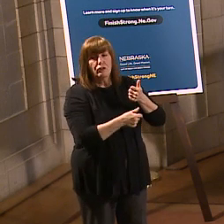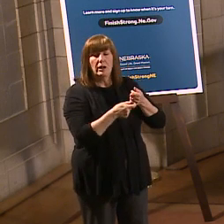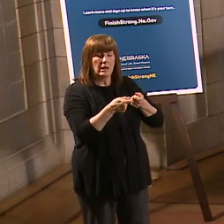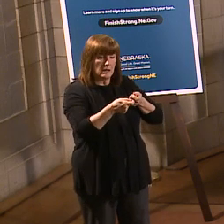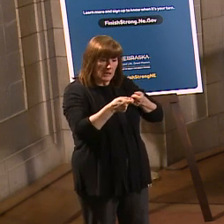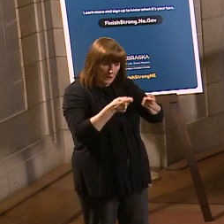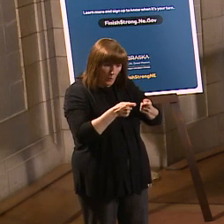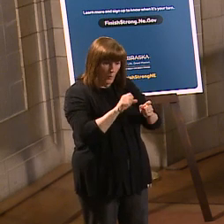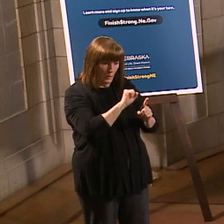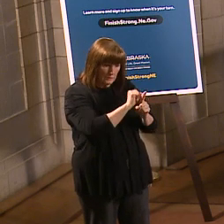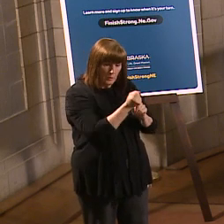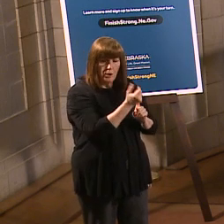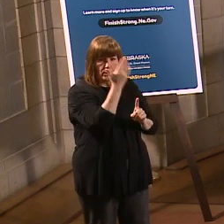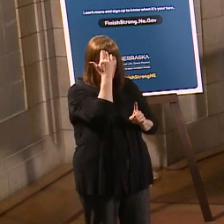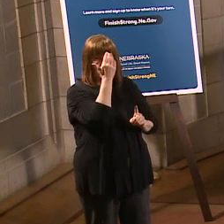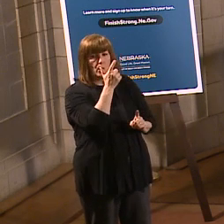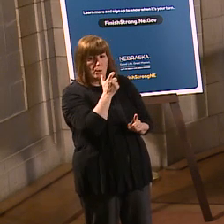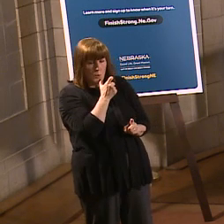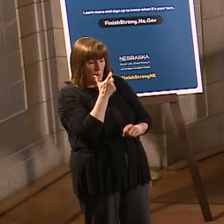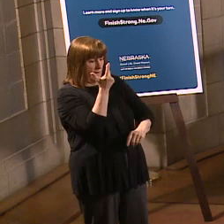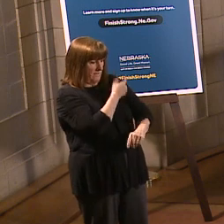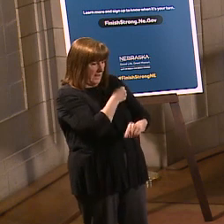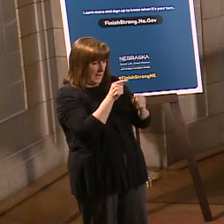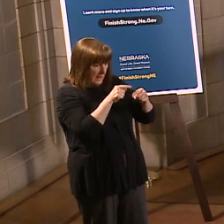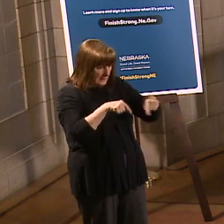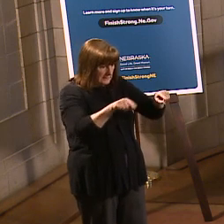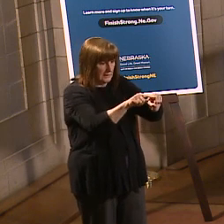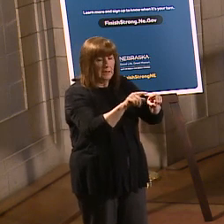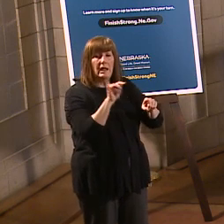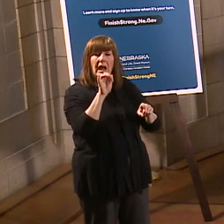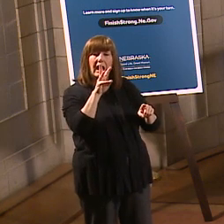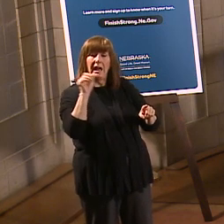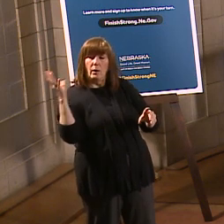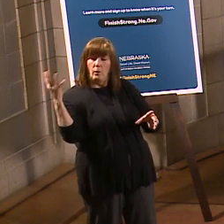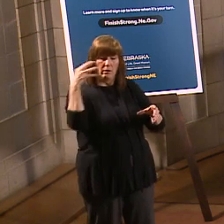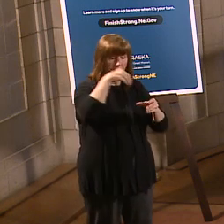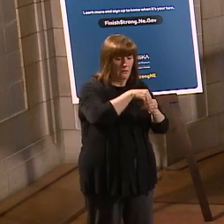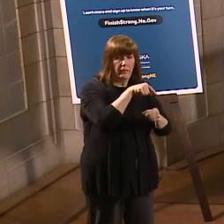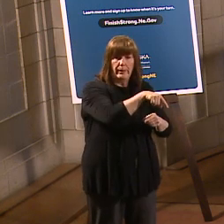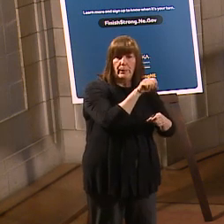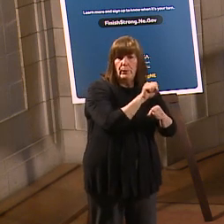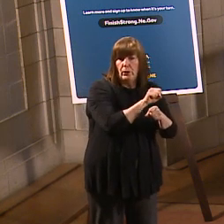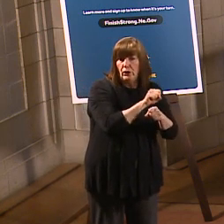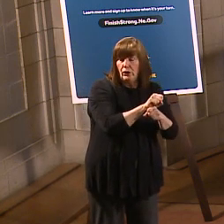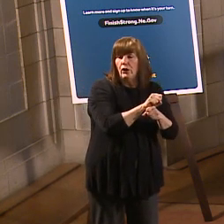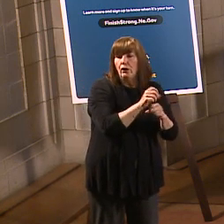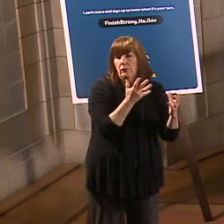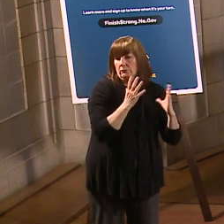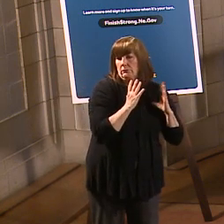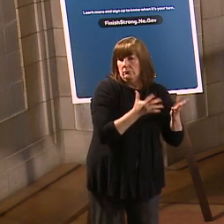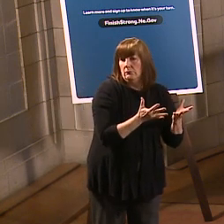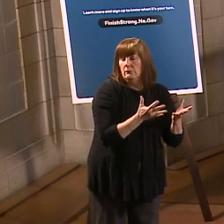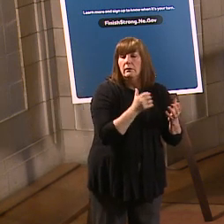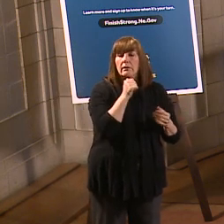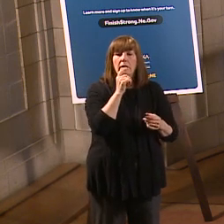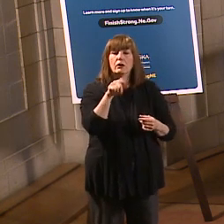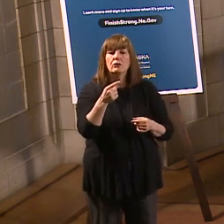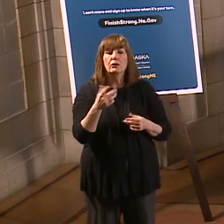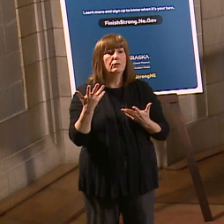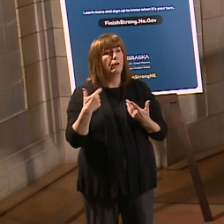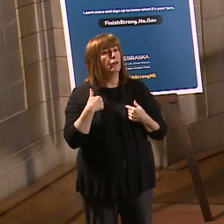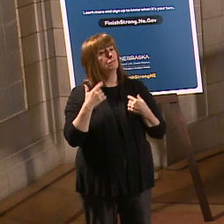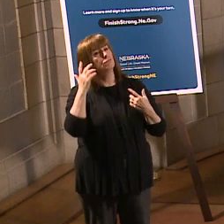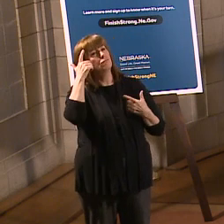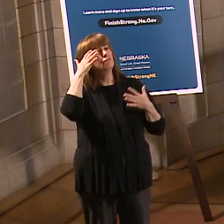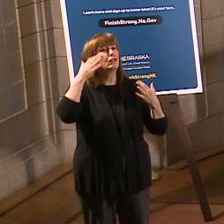controlled situation where we know who we're vaccinating, that there are going to be Iowans a part of that workforce. It's not something where people can just, drive